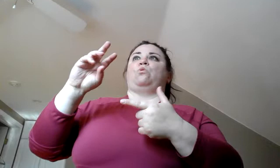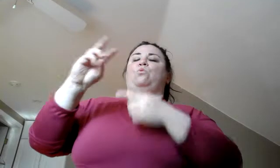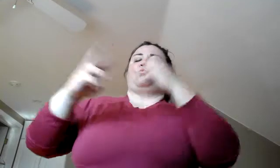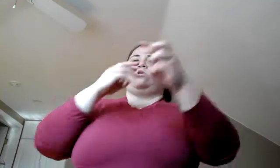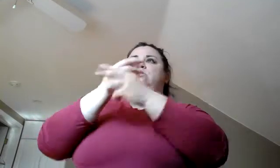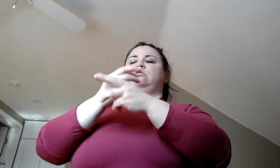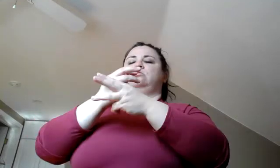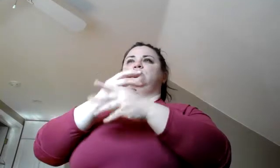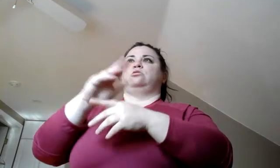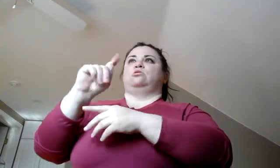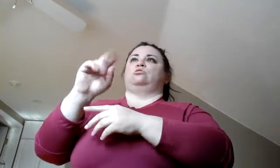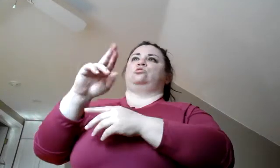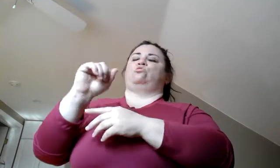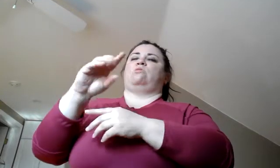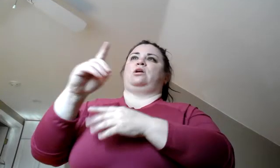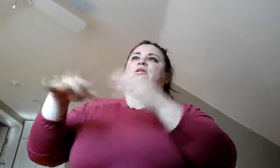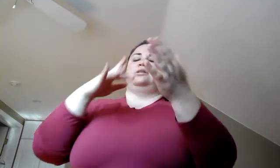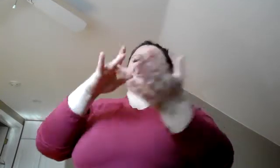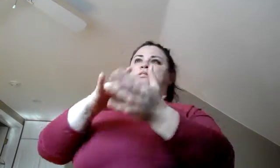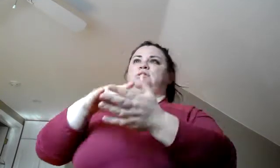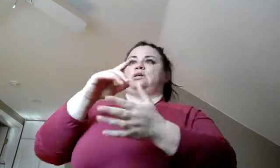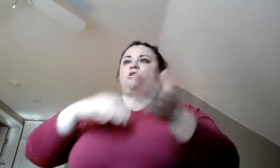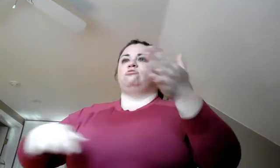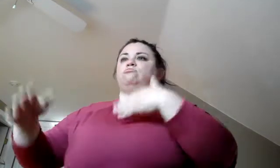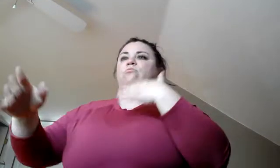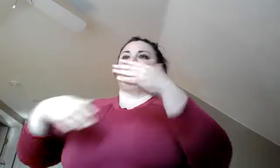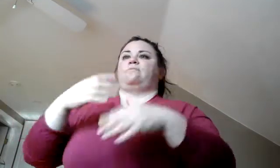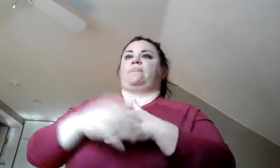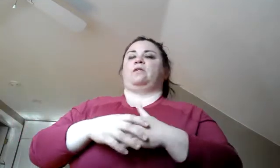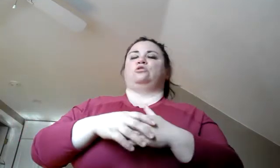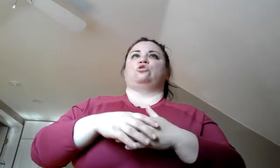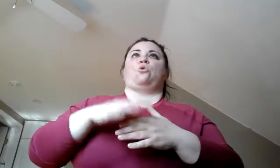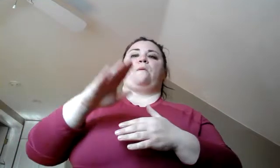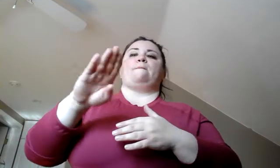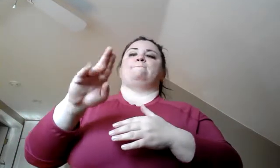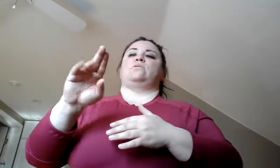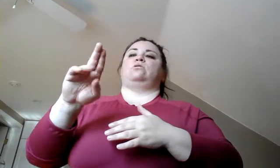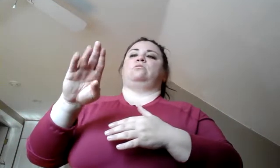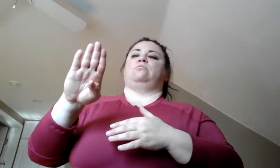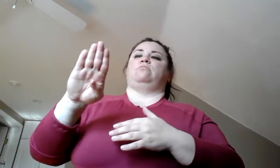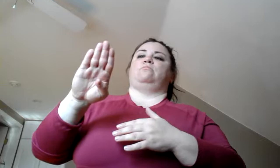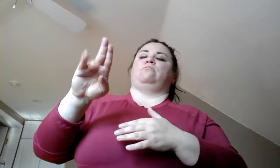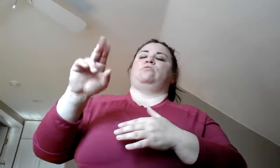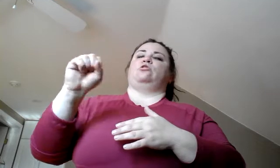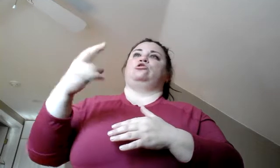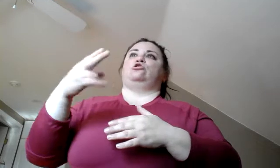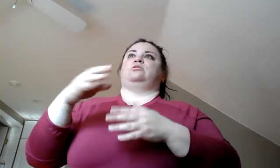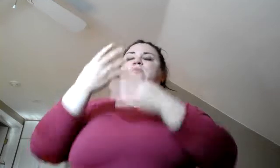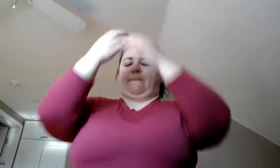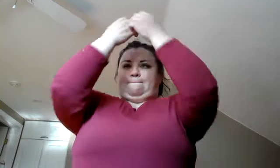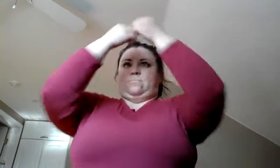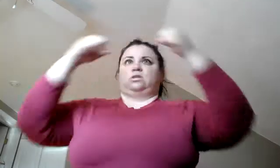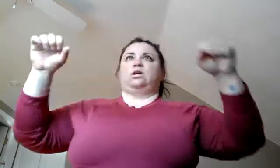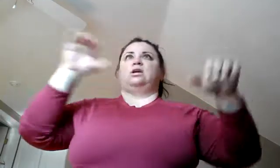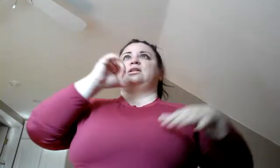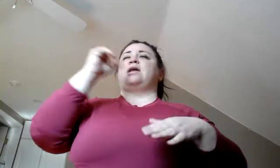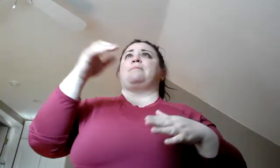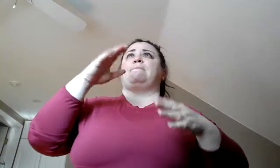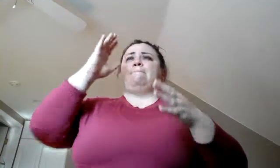Doctrine. A minute and a half. George Bush is president, right? He didn't believe in a big foreign policy. But 9/11 to him,